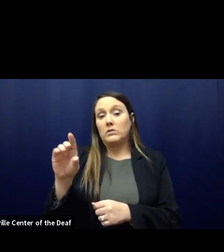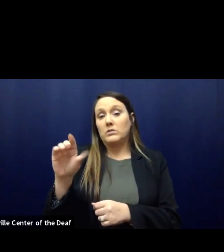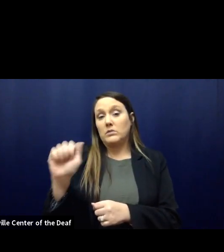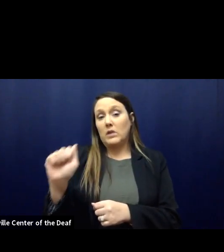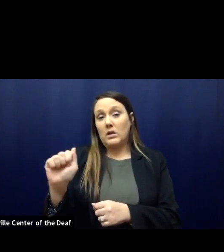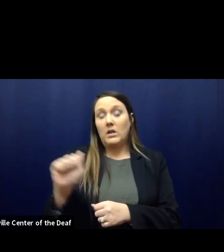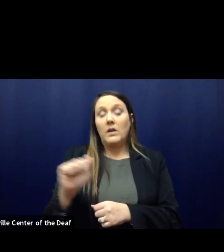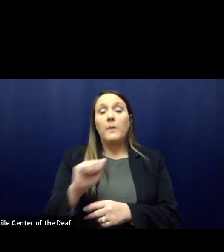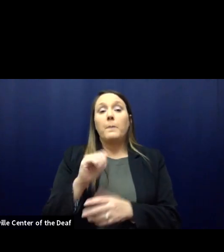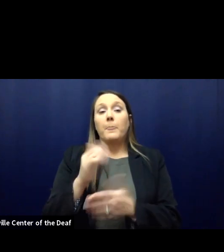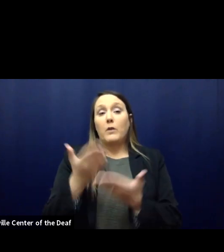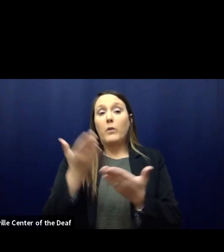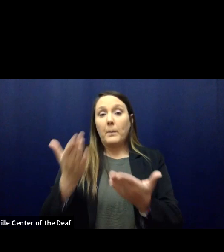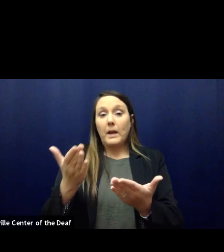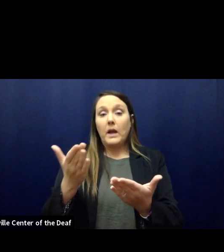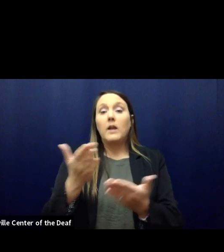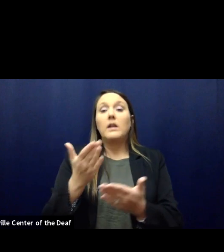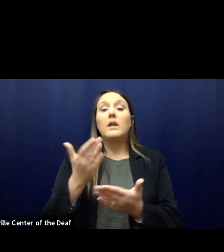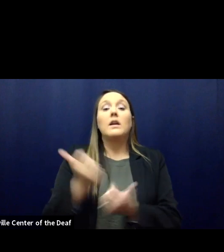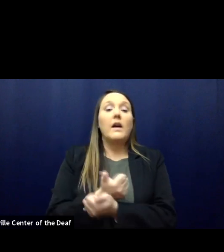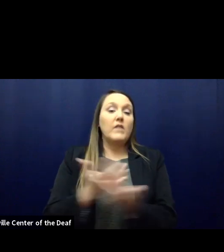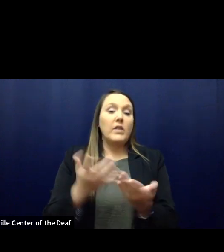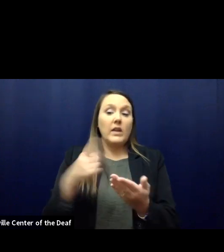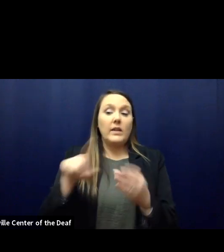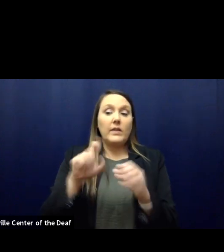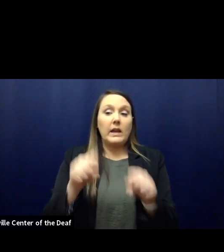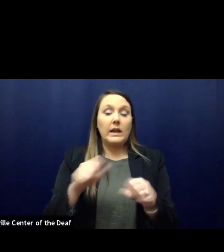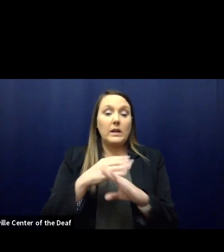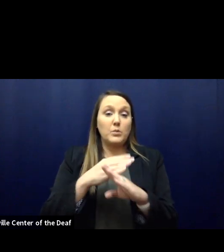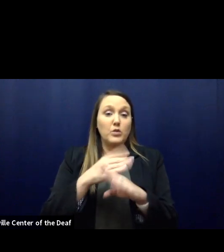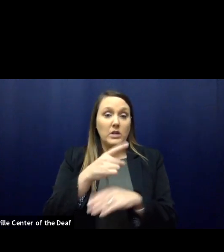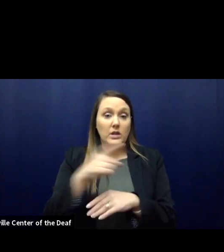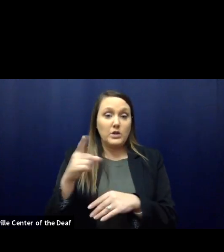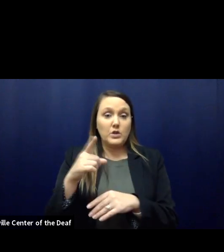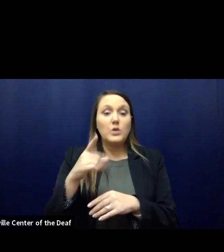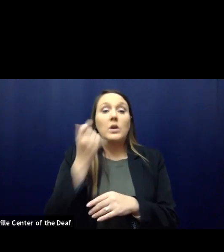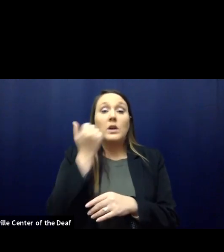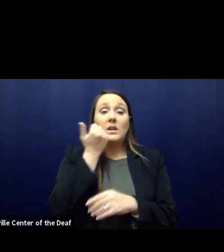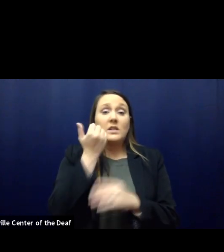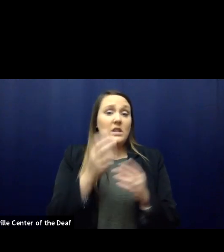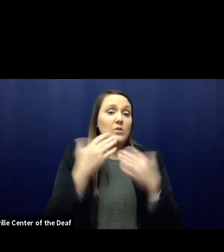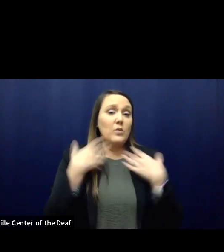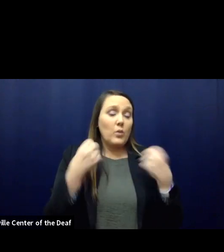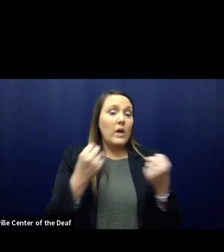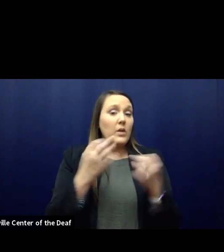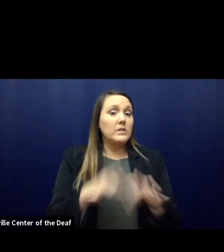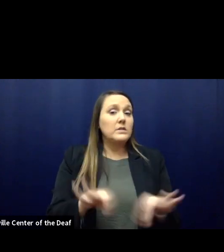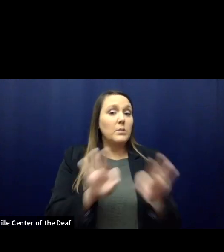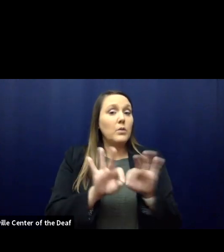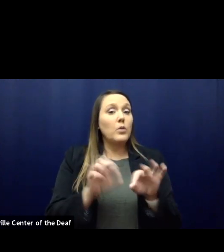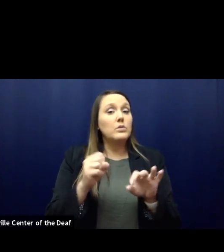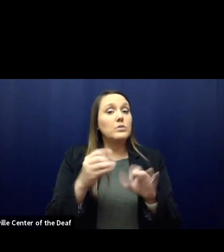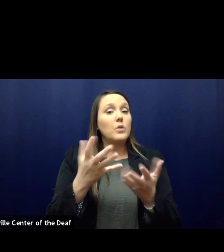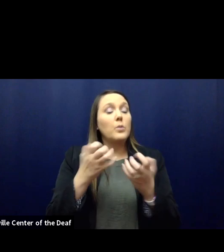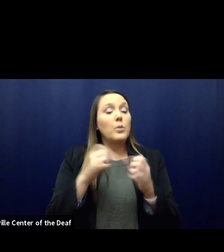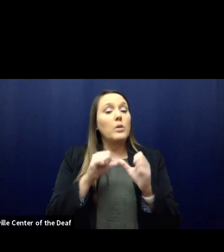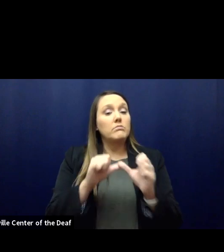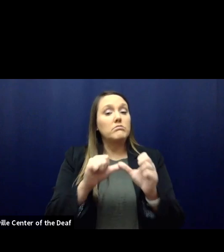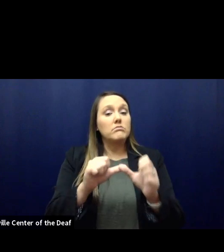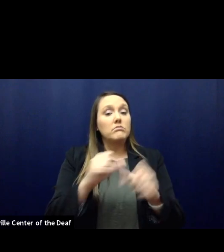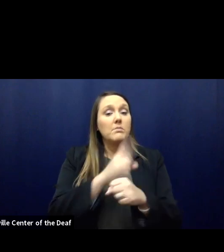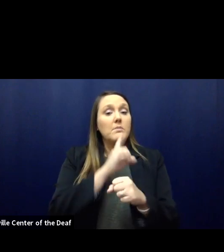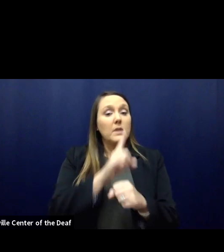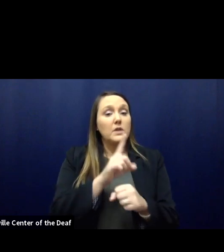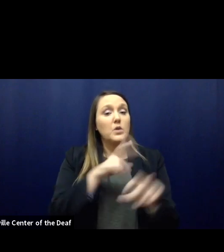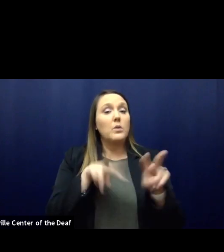recommending, and doing everything they can to protect you. Dental health is important, and so we want to continue to make sure that we look